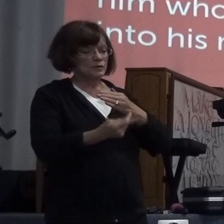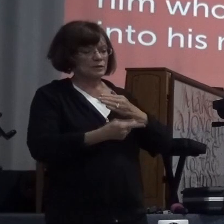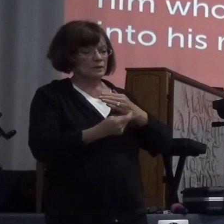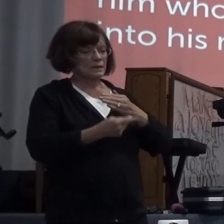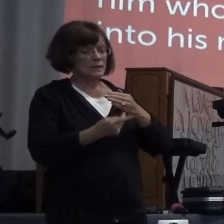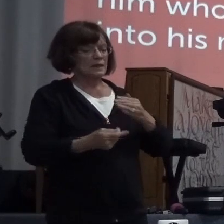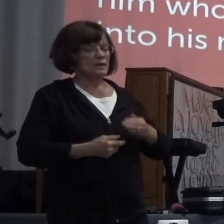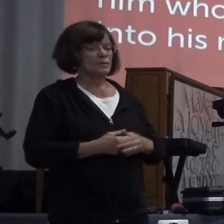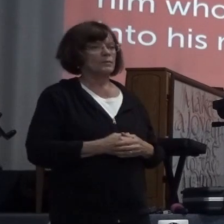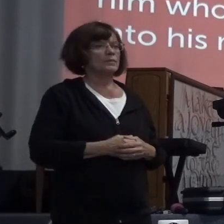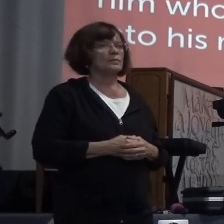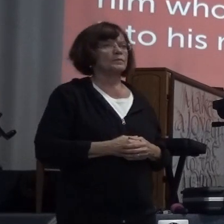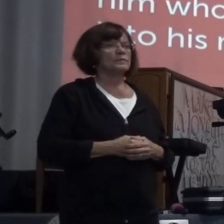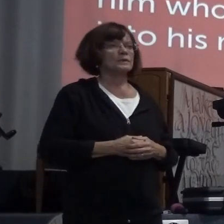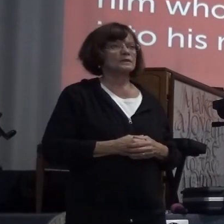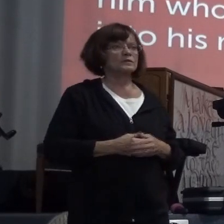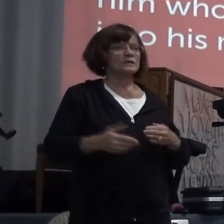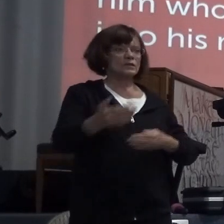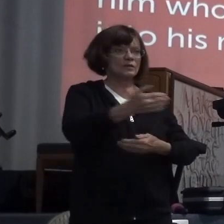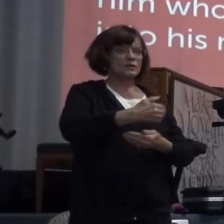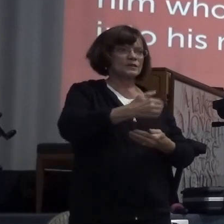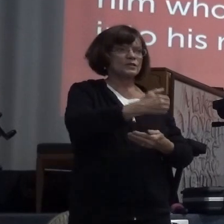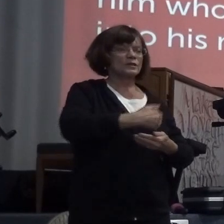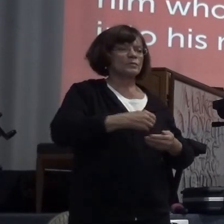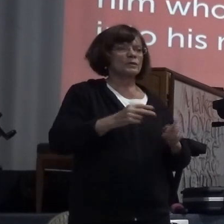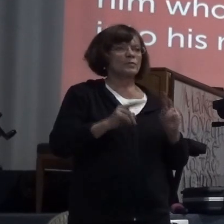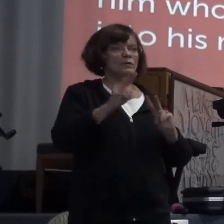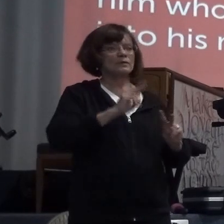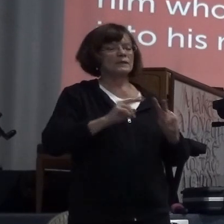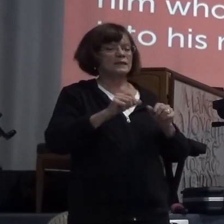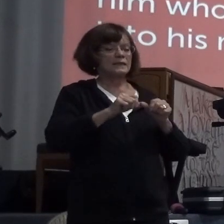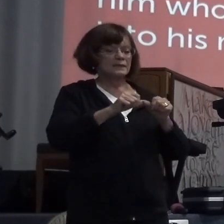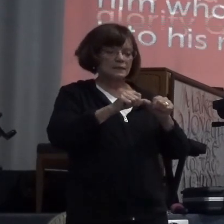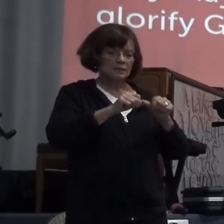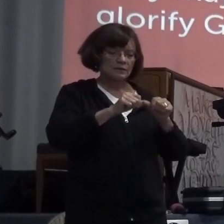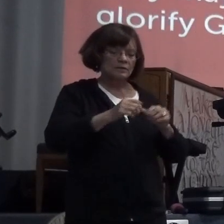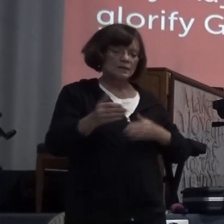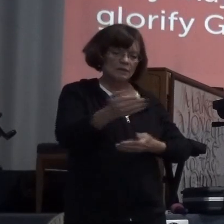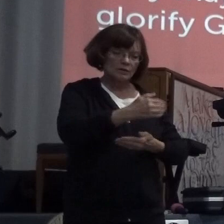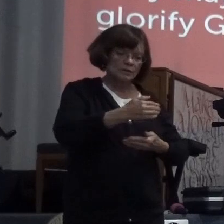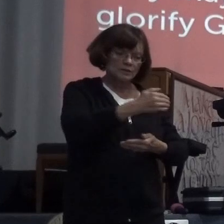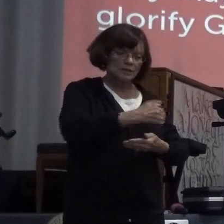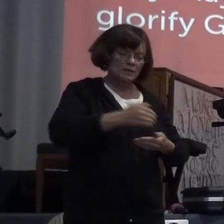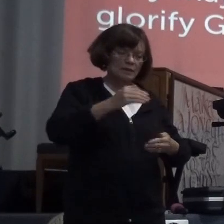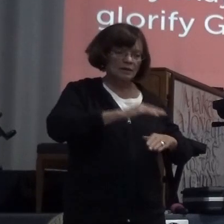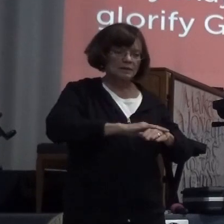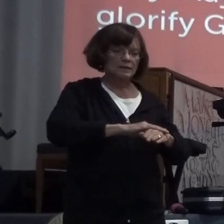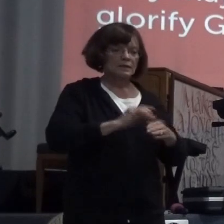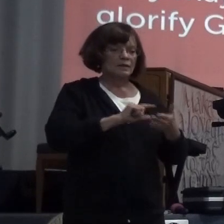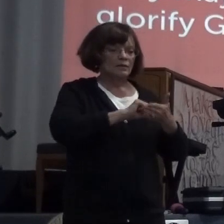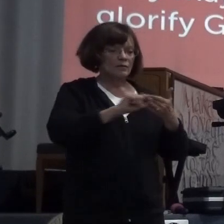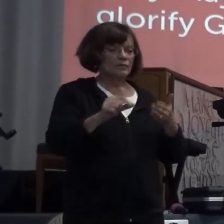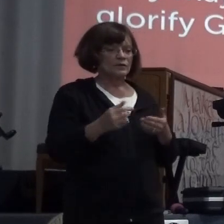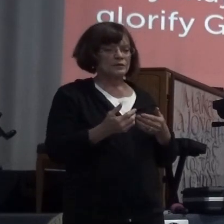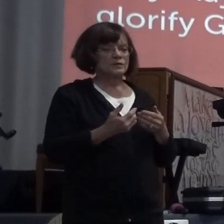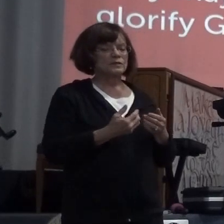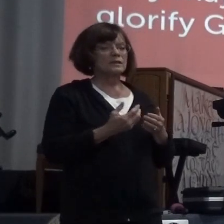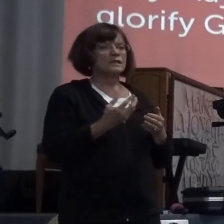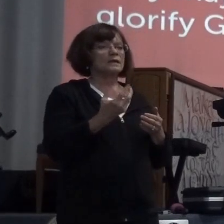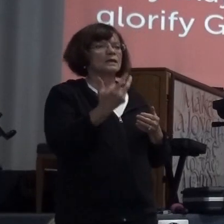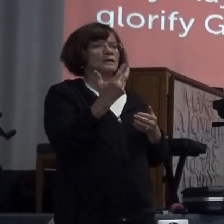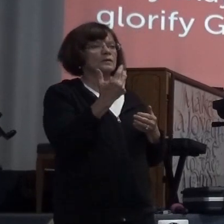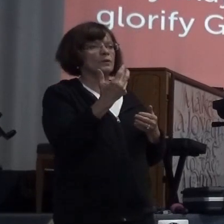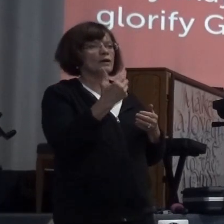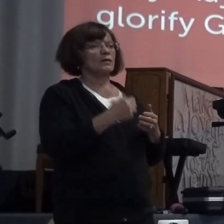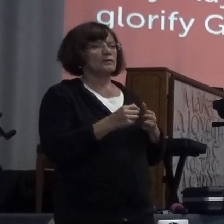happening to them. So he's encouraging them, and he continues on encouraging, and then he goes to verse 12. "Keep your